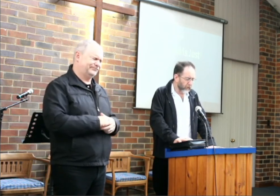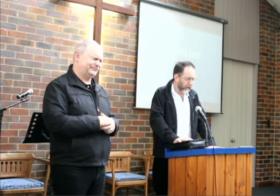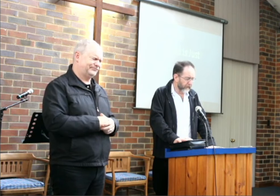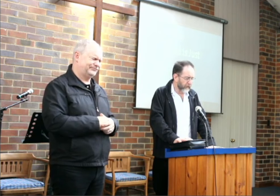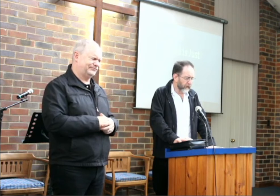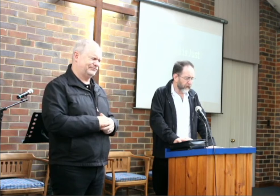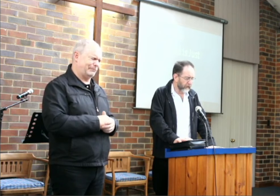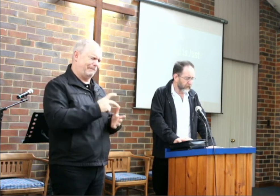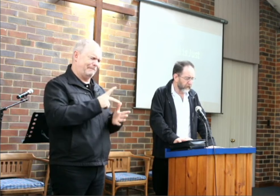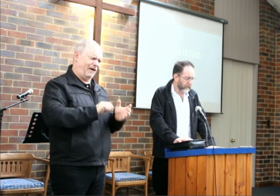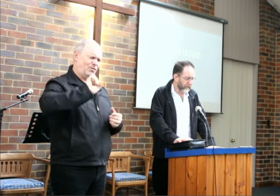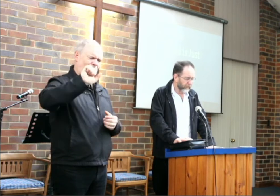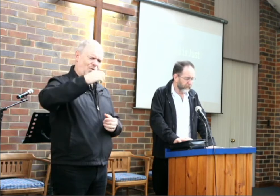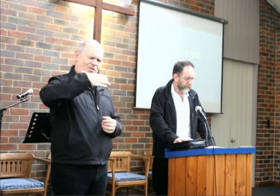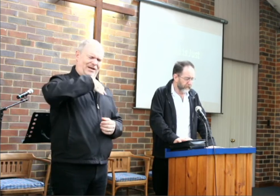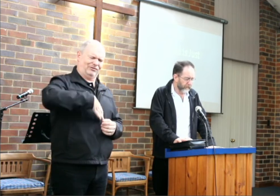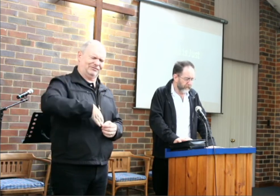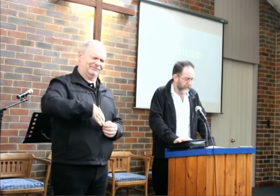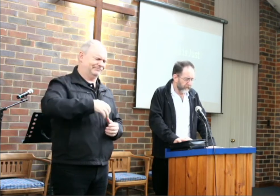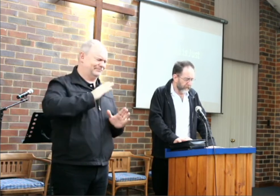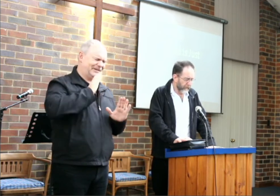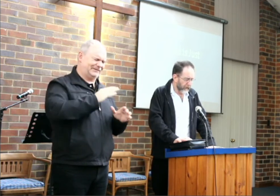It's all part of your character, Lord.